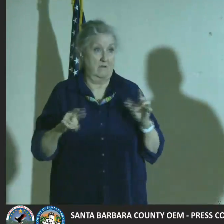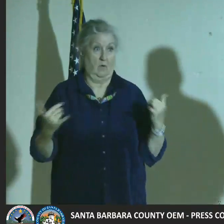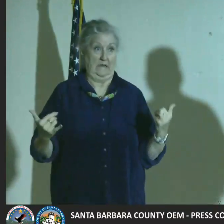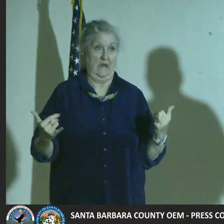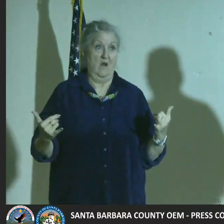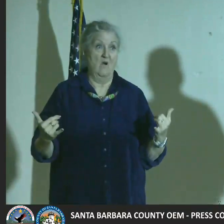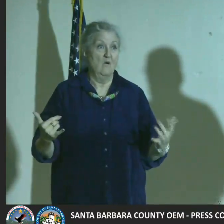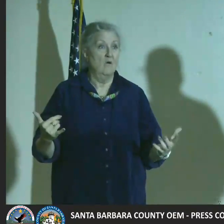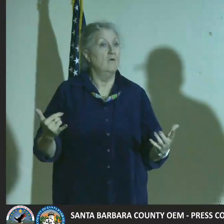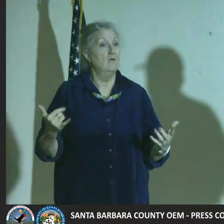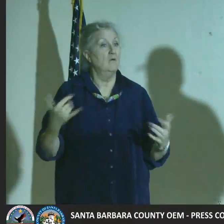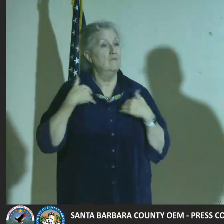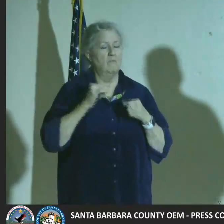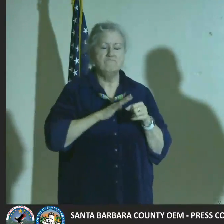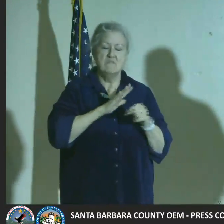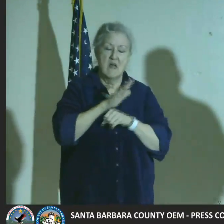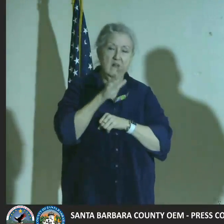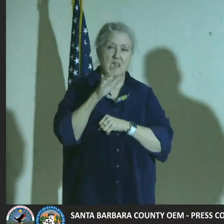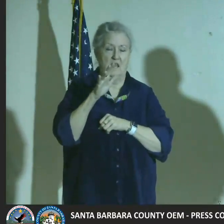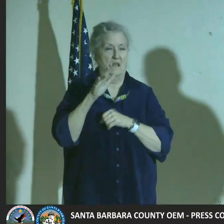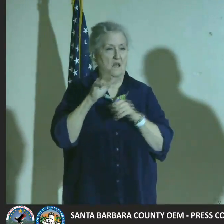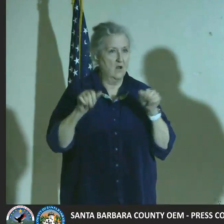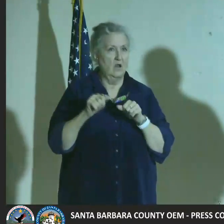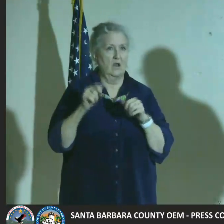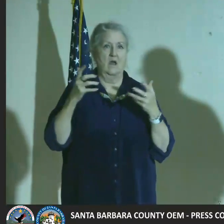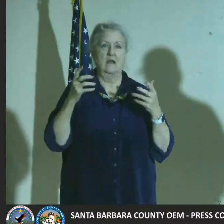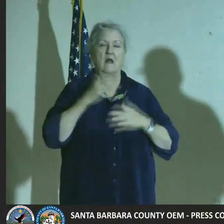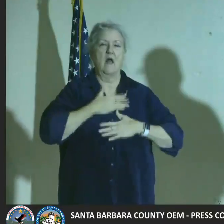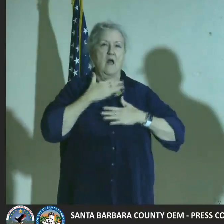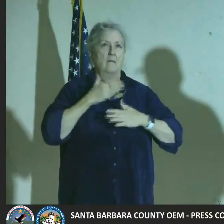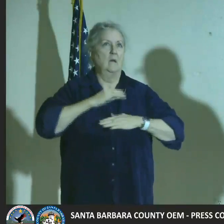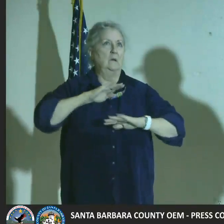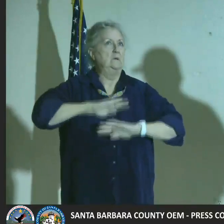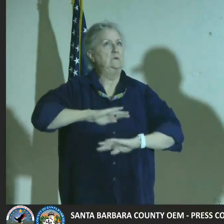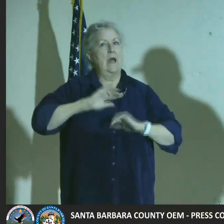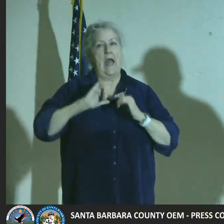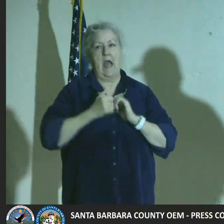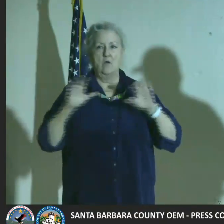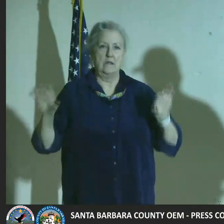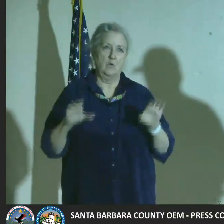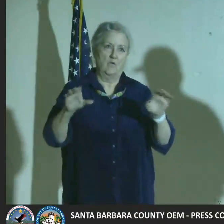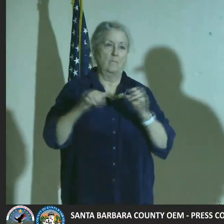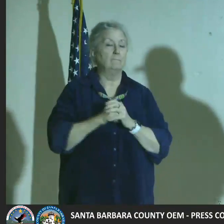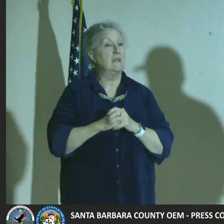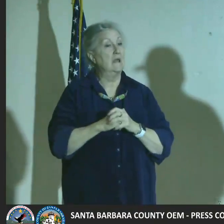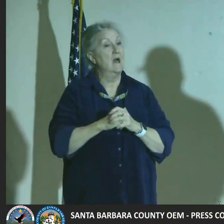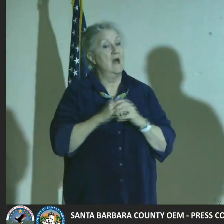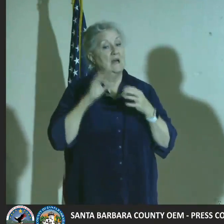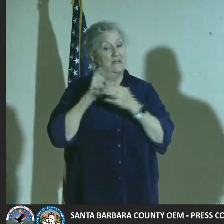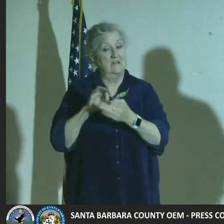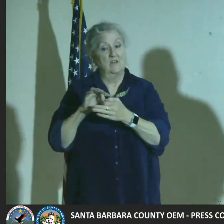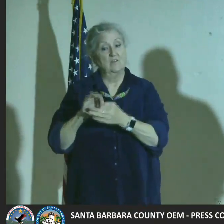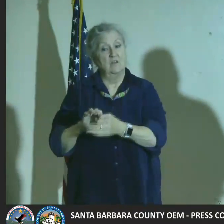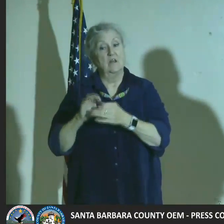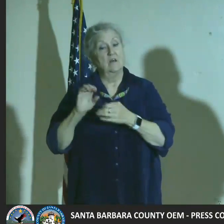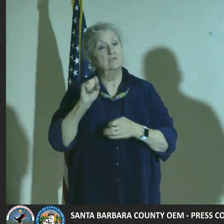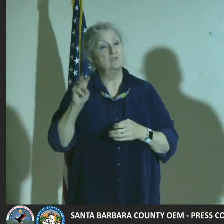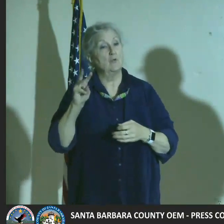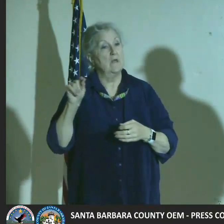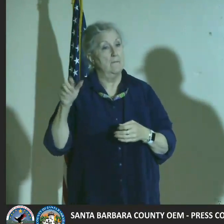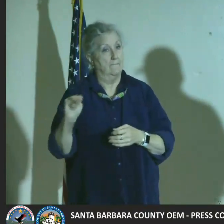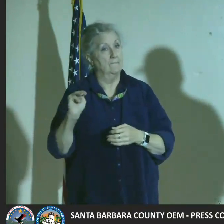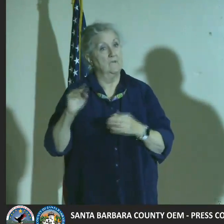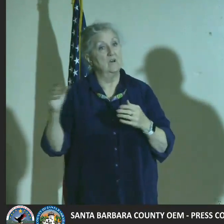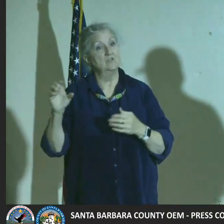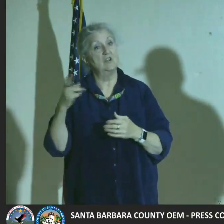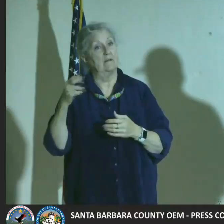now, we have plenty of capacity on all of these basins, and we're very happy with how they performed. Regarding the stream channels downstream through the community